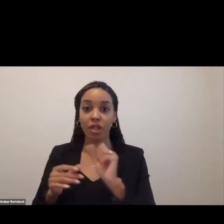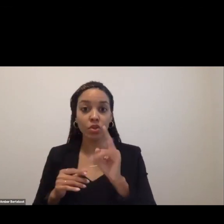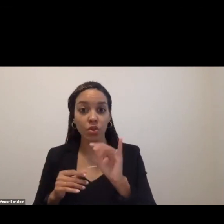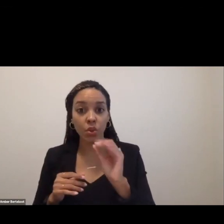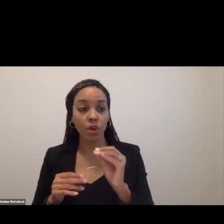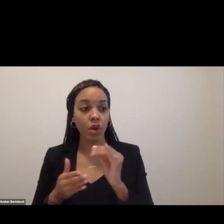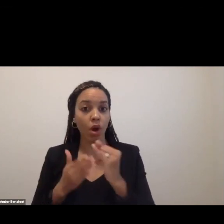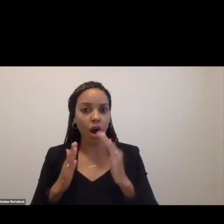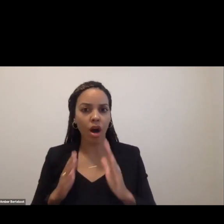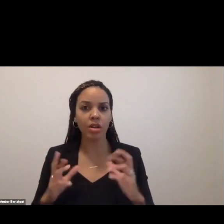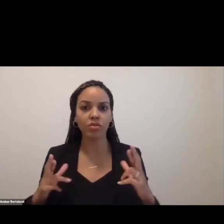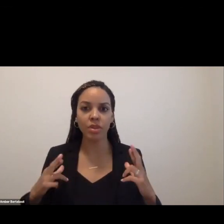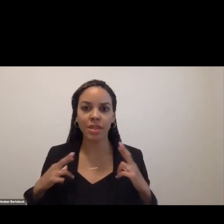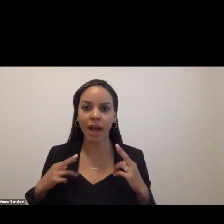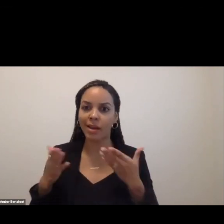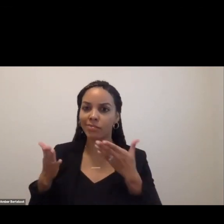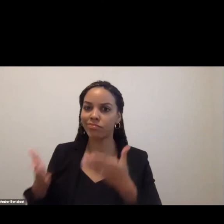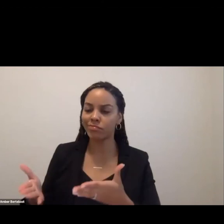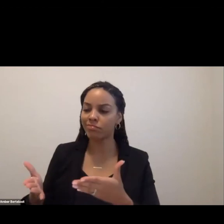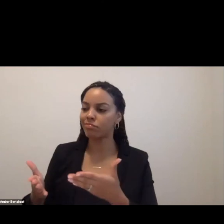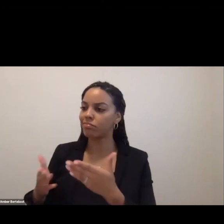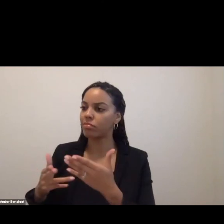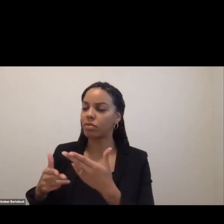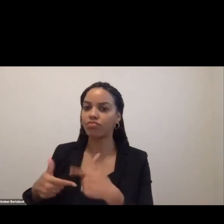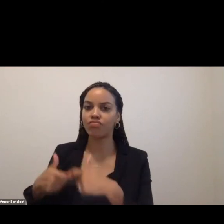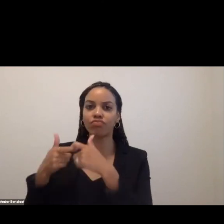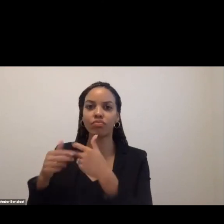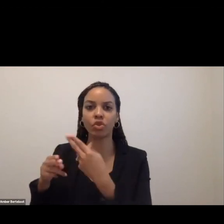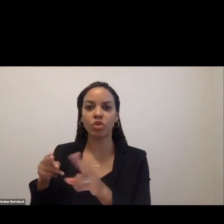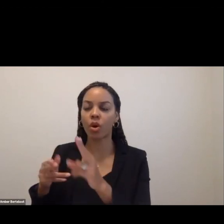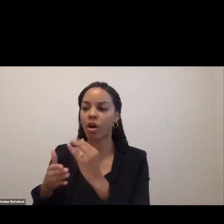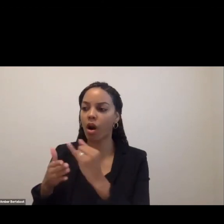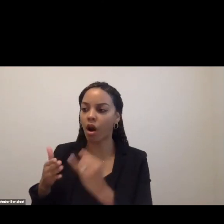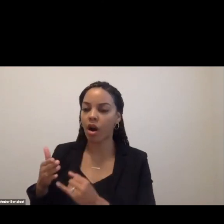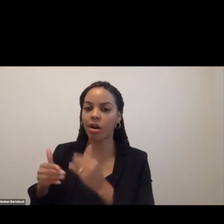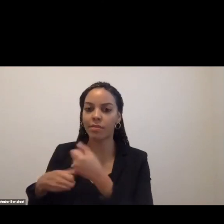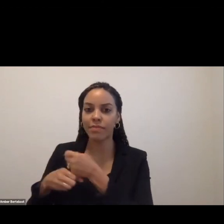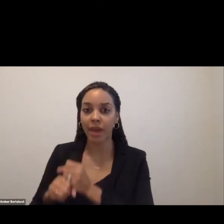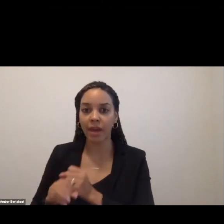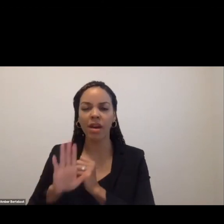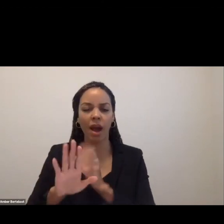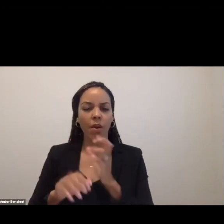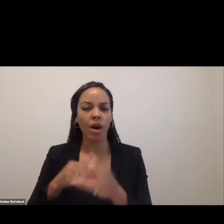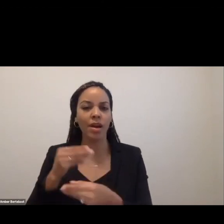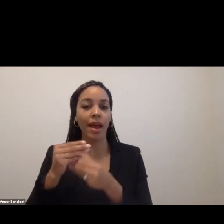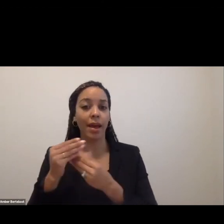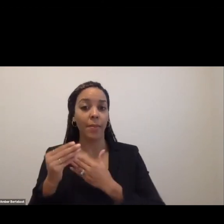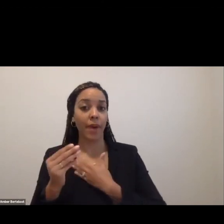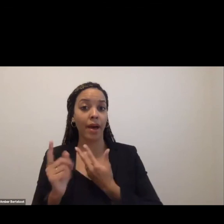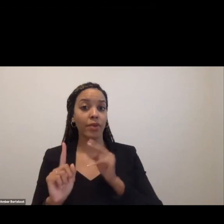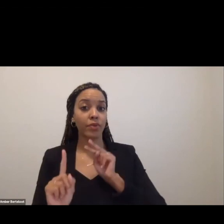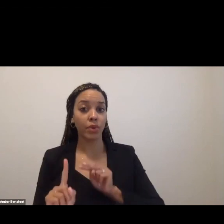to make art for a specific period. By the way, I want to add that my point of view is in the